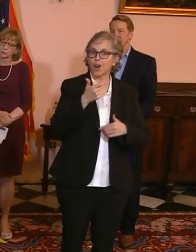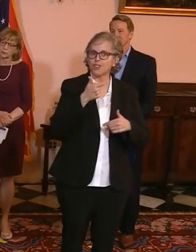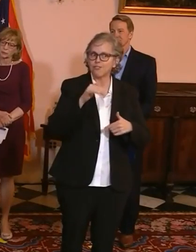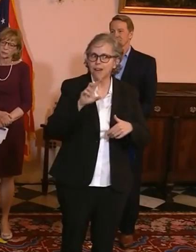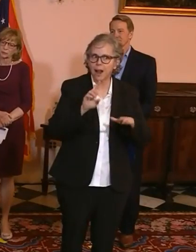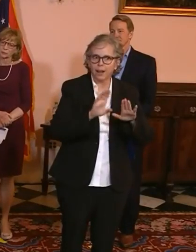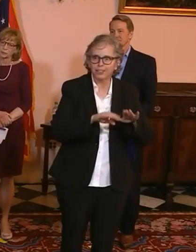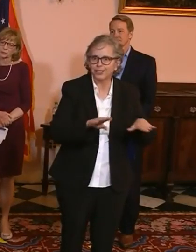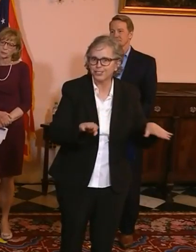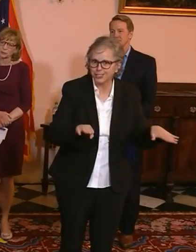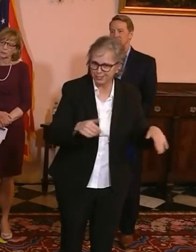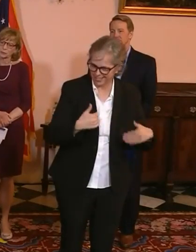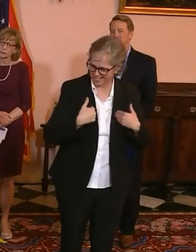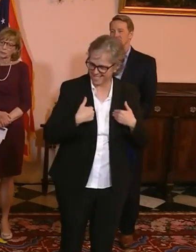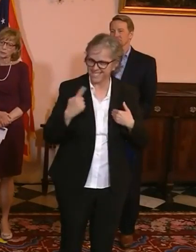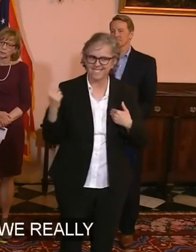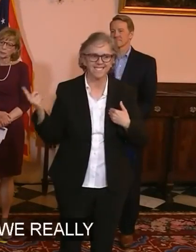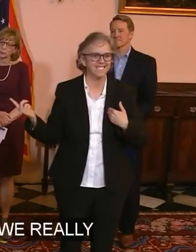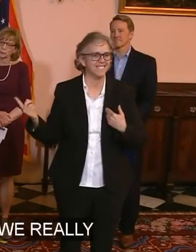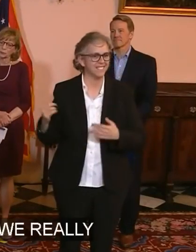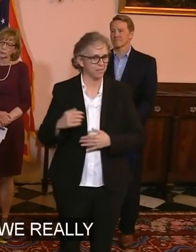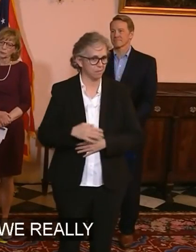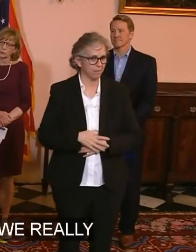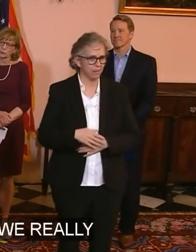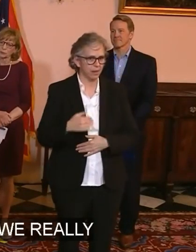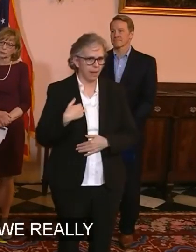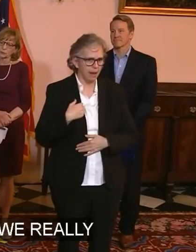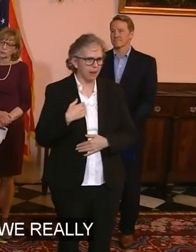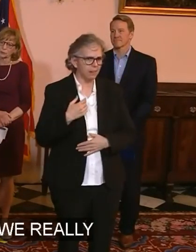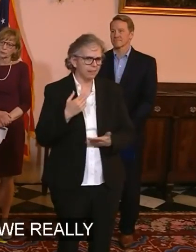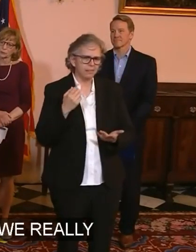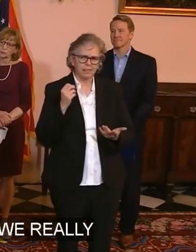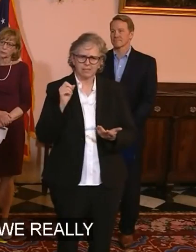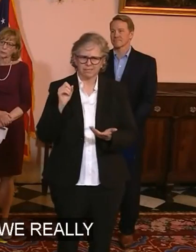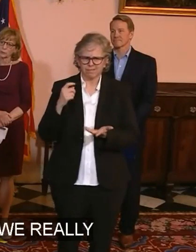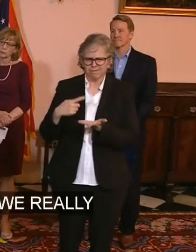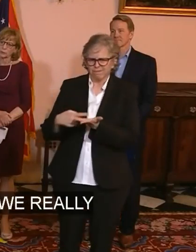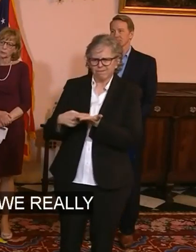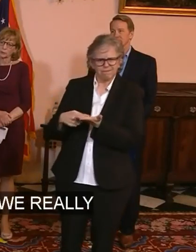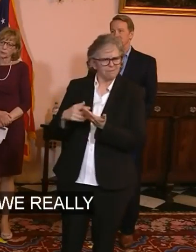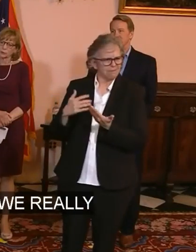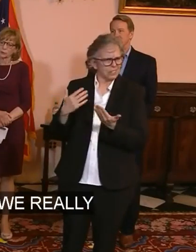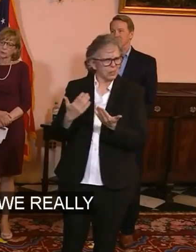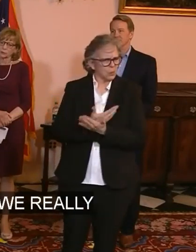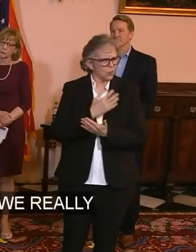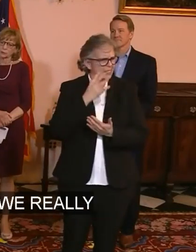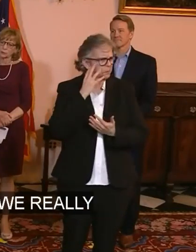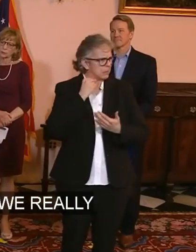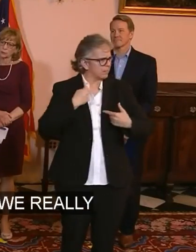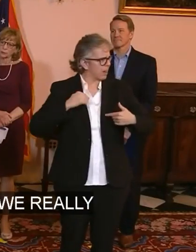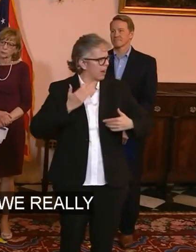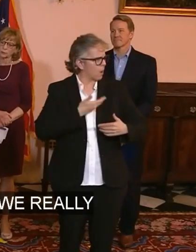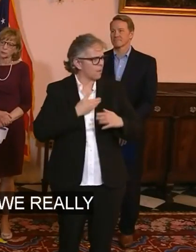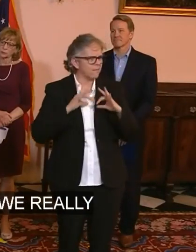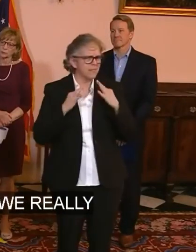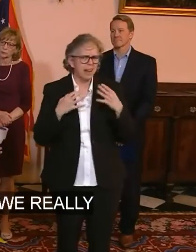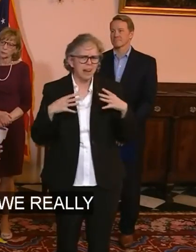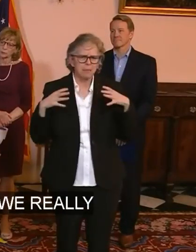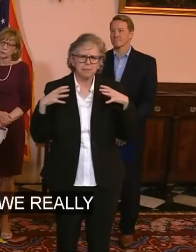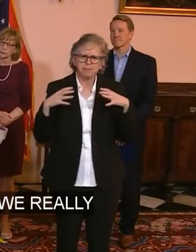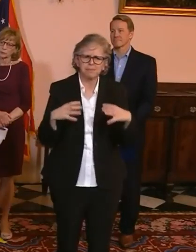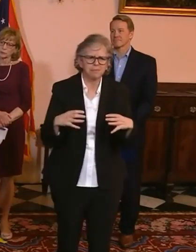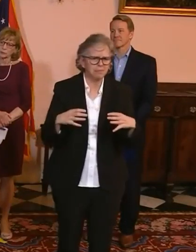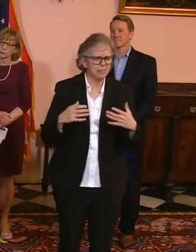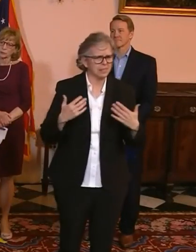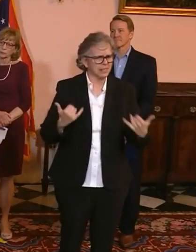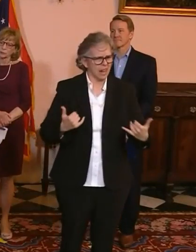enter a time that none of us have ever experienced in Ohio, as we enter that period of time and are in